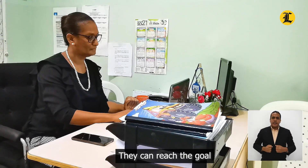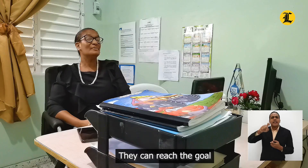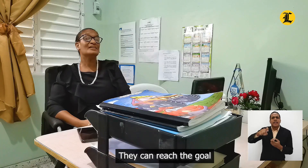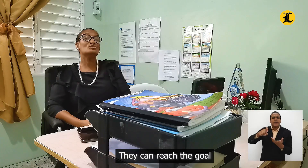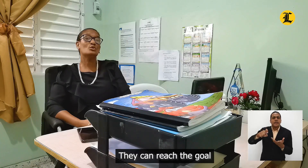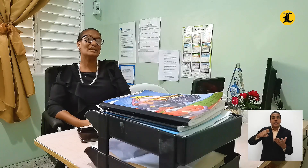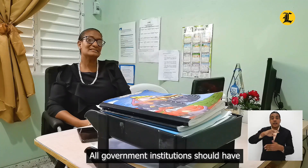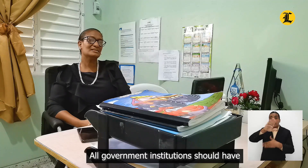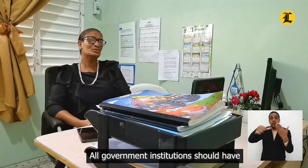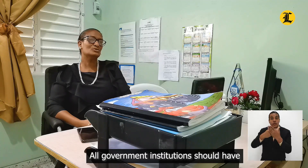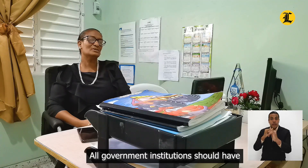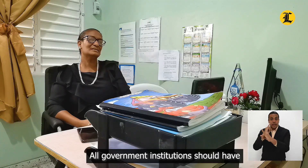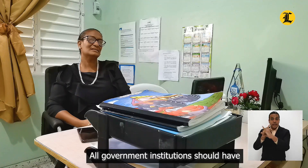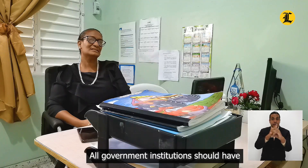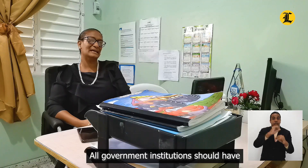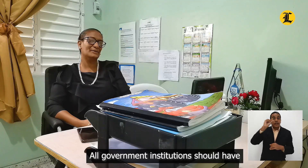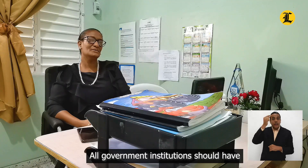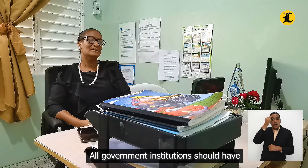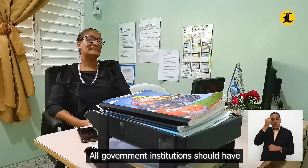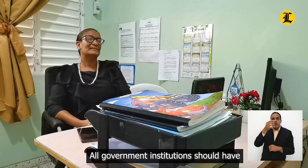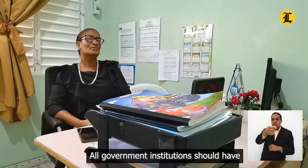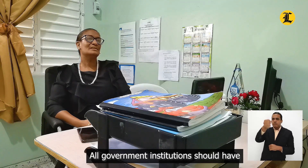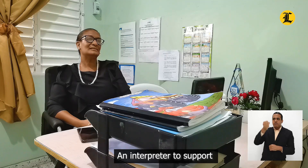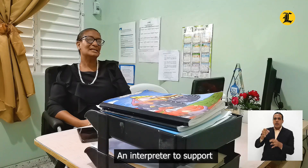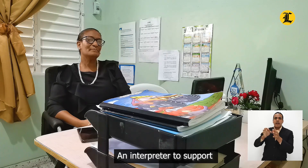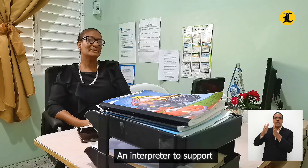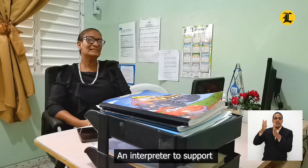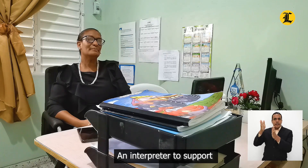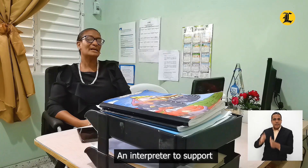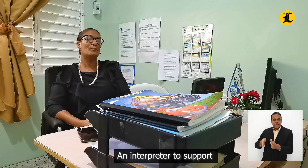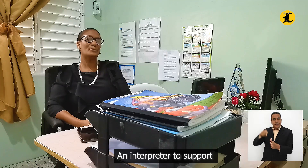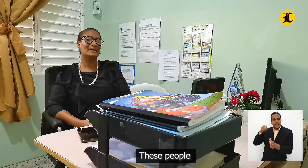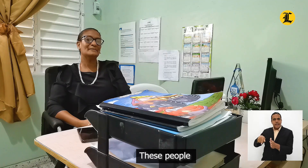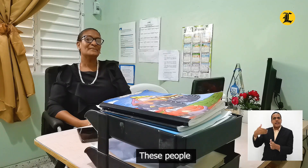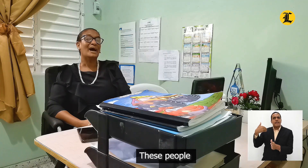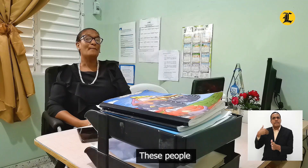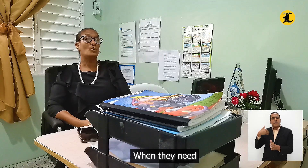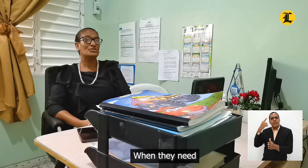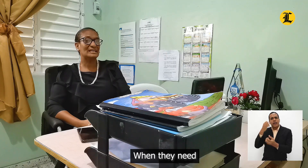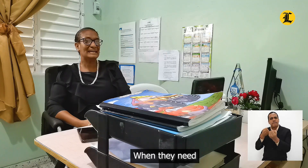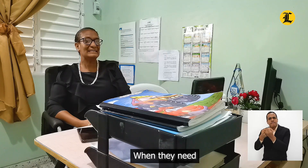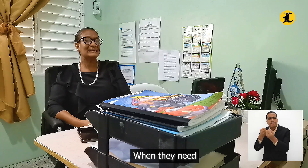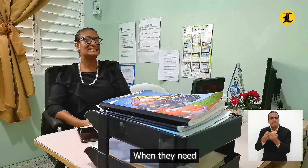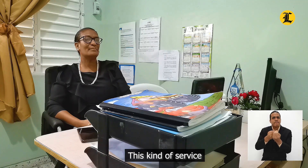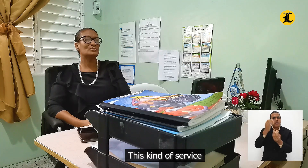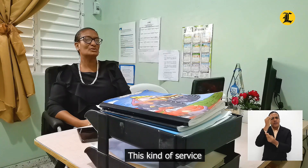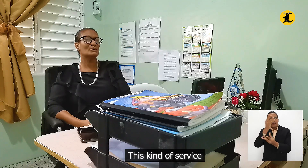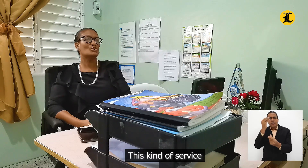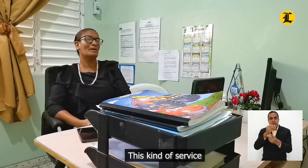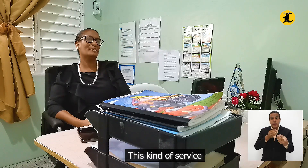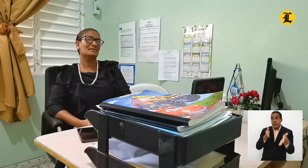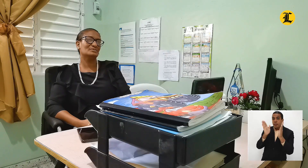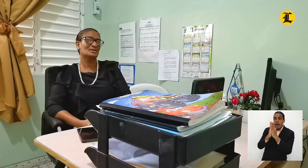they can reach the goal. All government institutions should have an interpreter to support these people when they need this kind